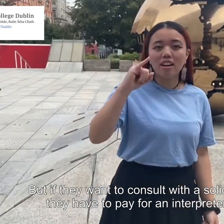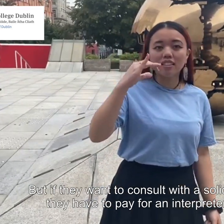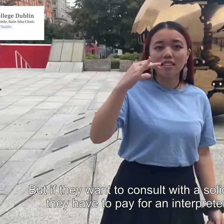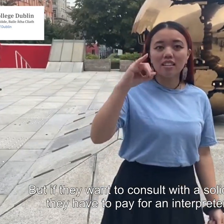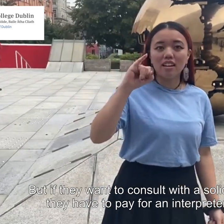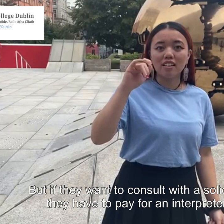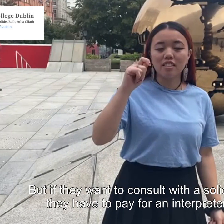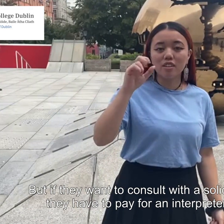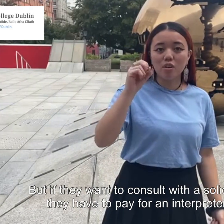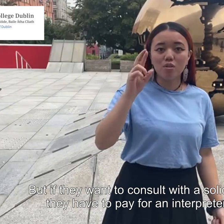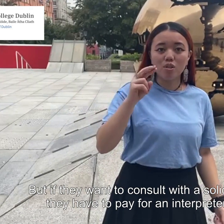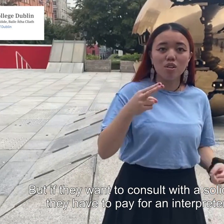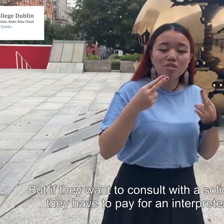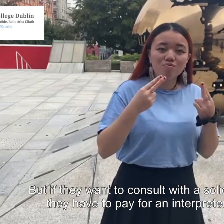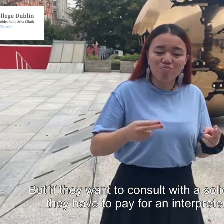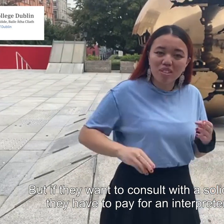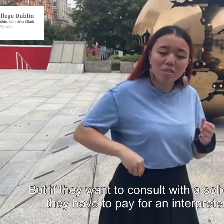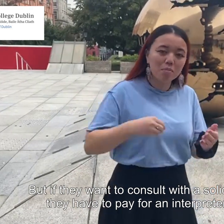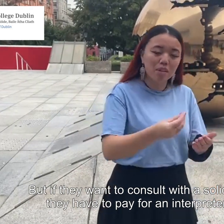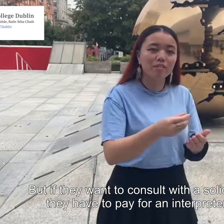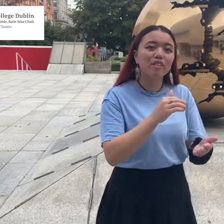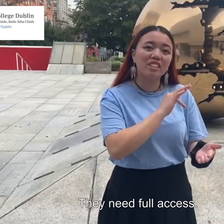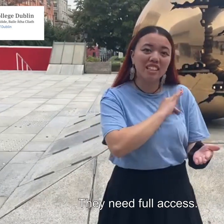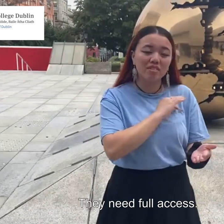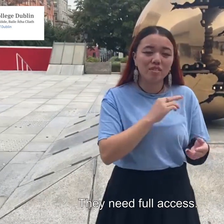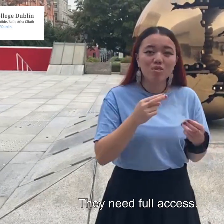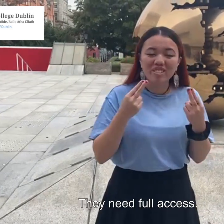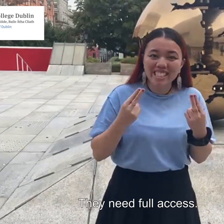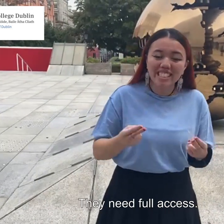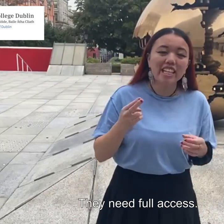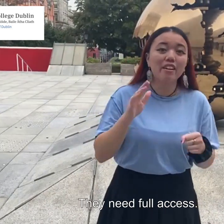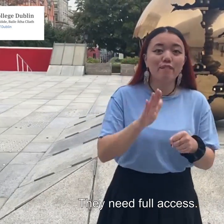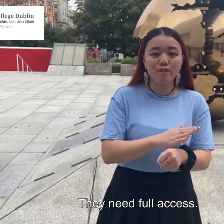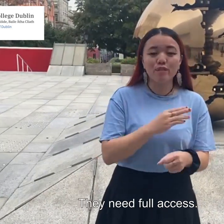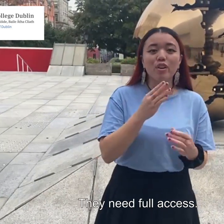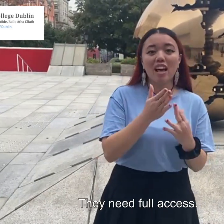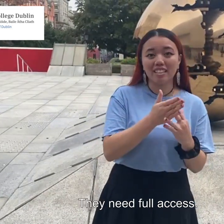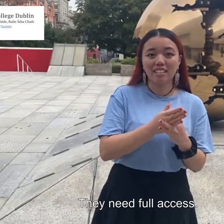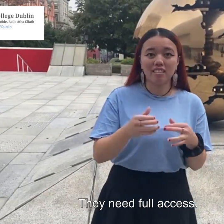with a solicitor, they have to pay for an interpreter. They need full access.